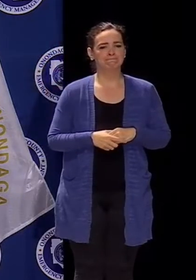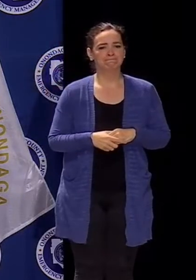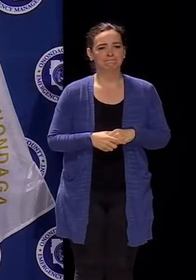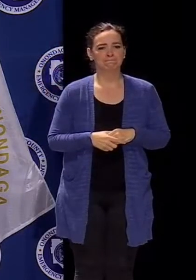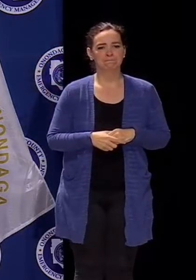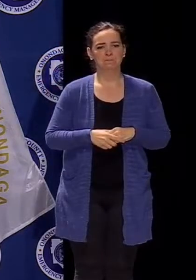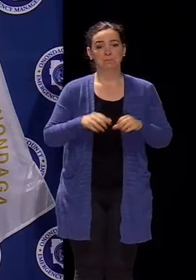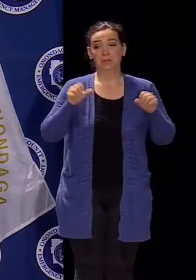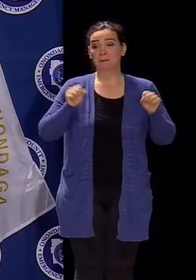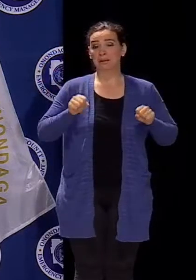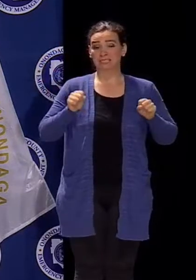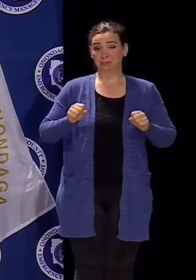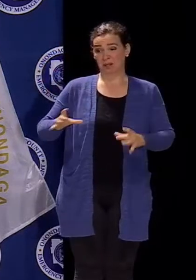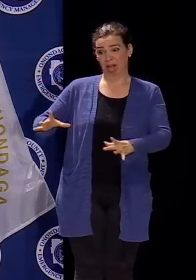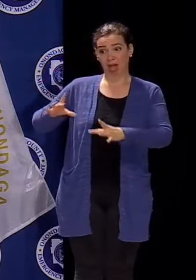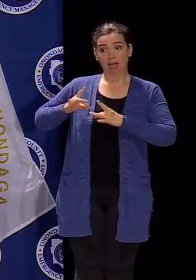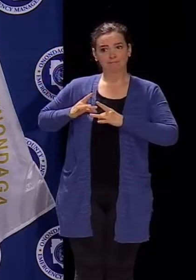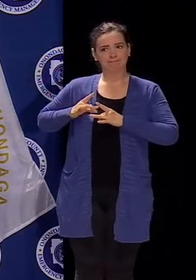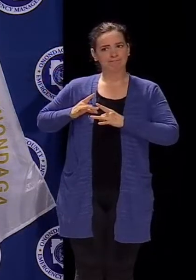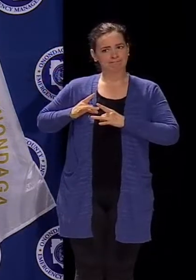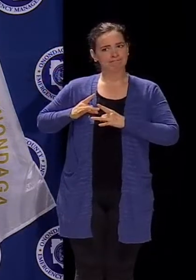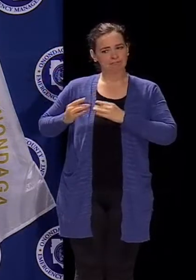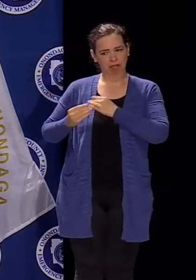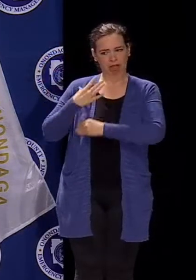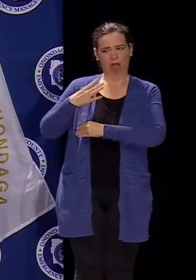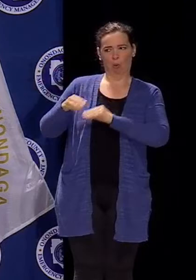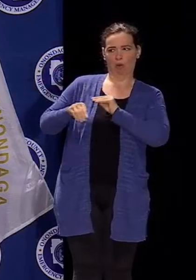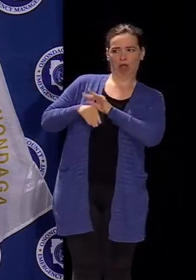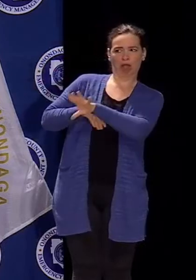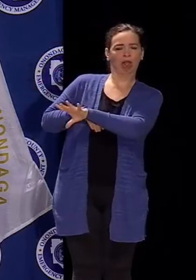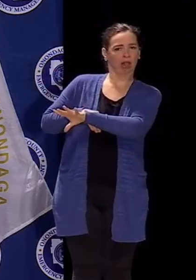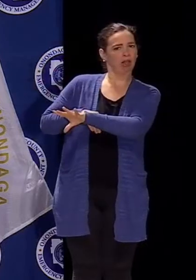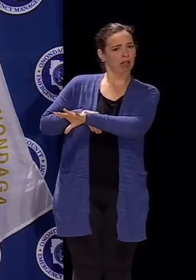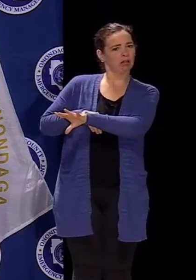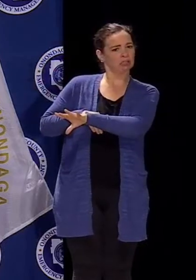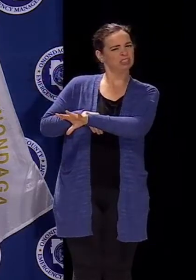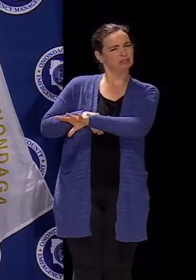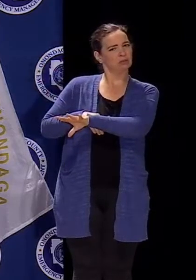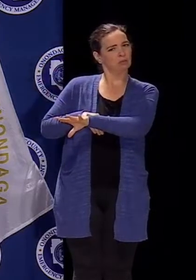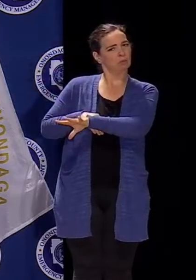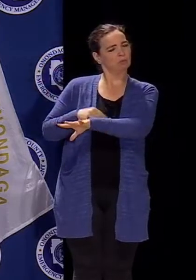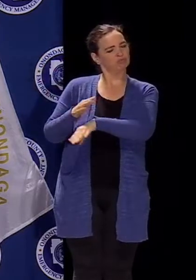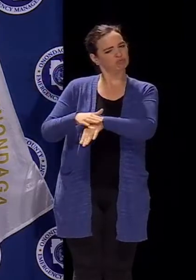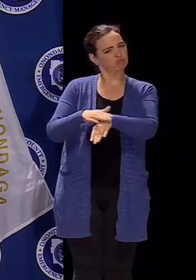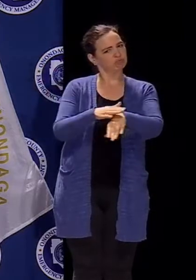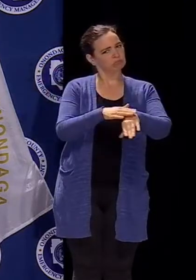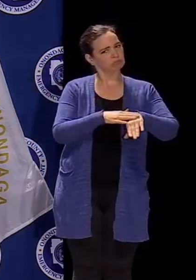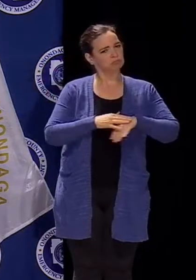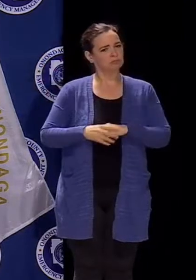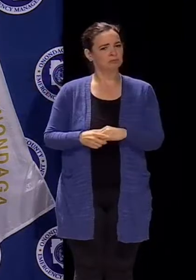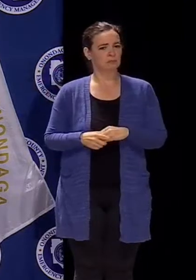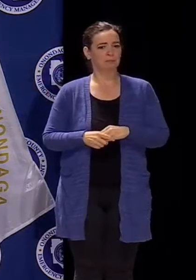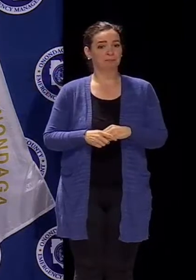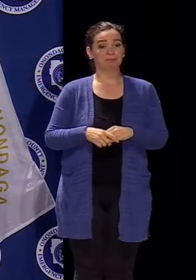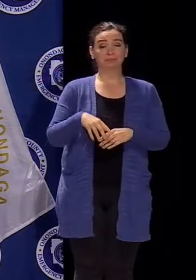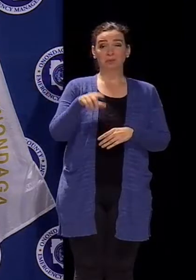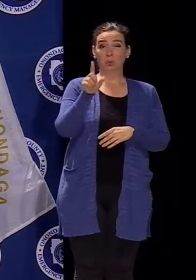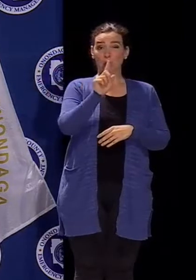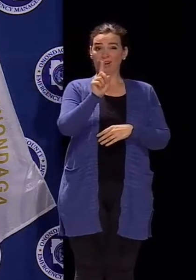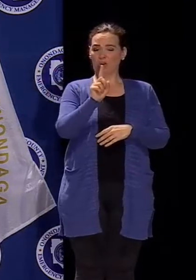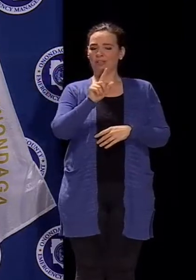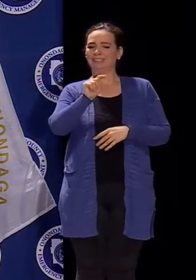now. We had an employee at the T-Mobile store on the corner of West Taft and Buckley Roads in Liverpool that has tested positive